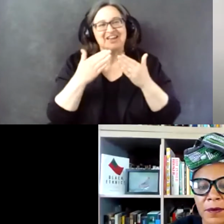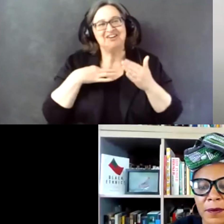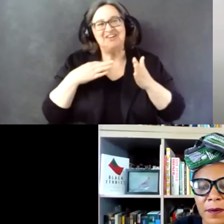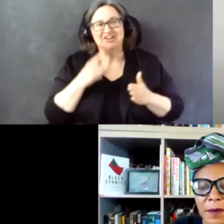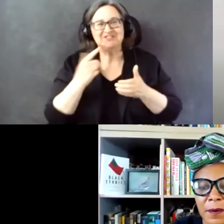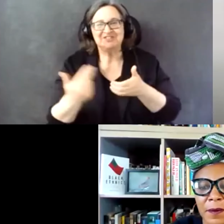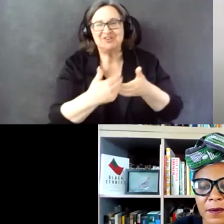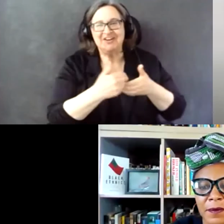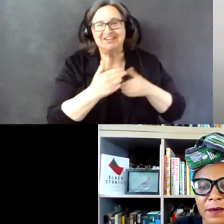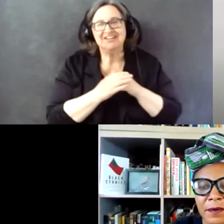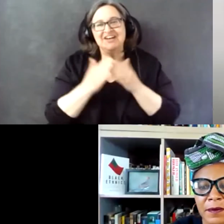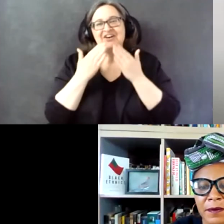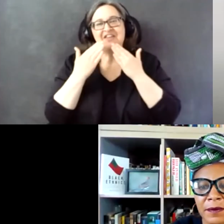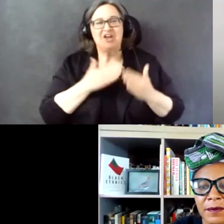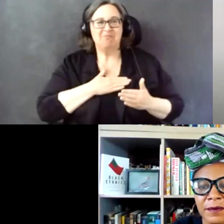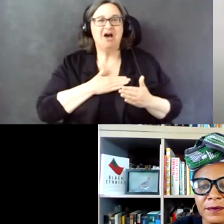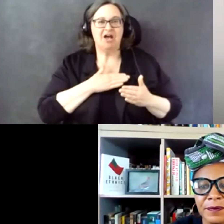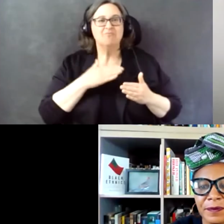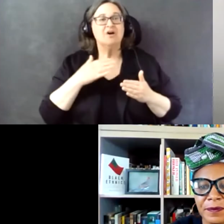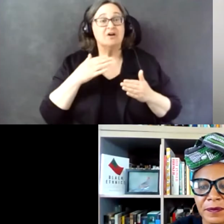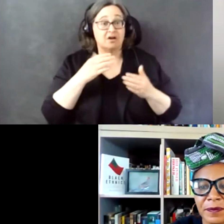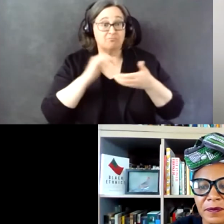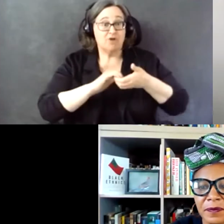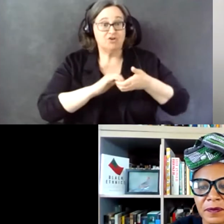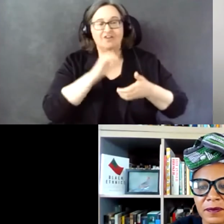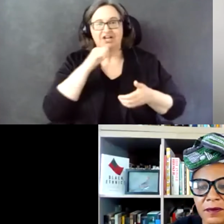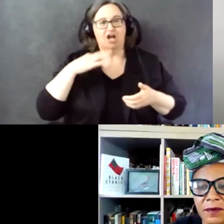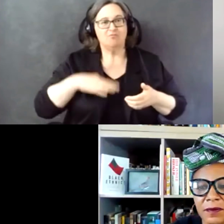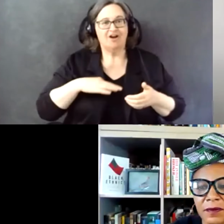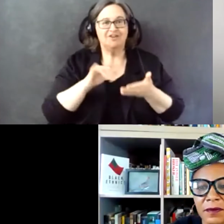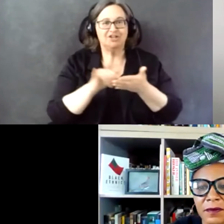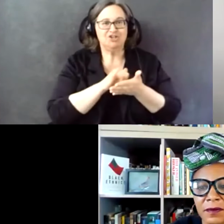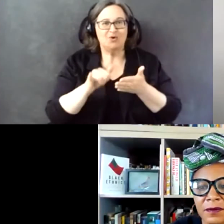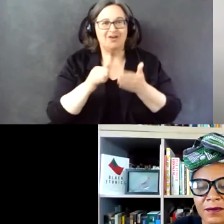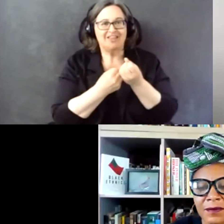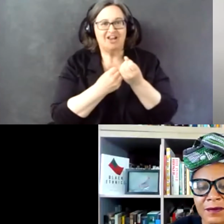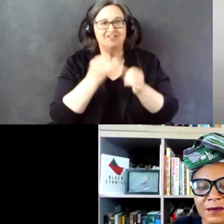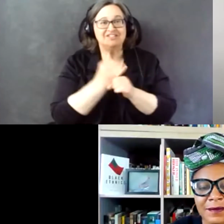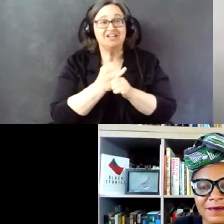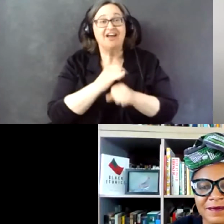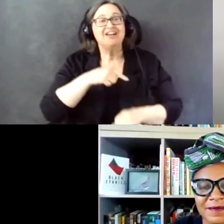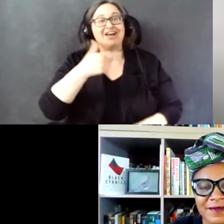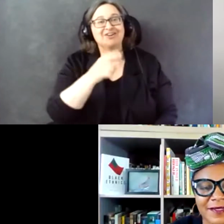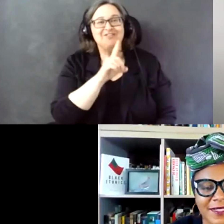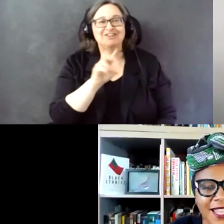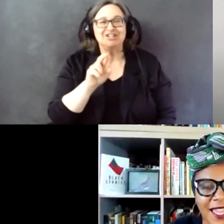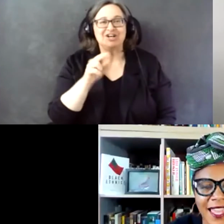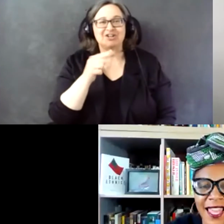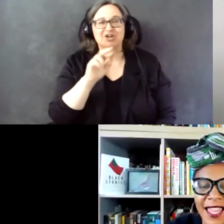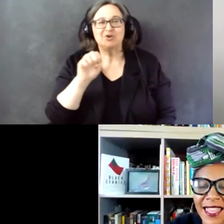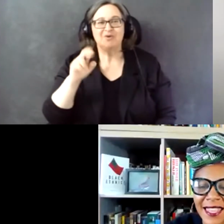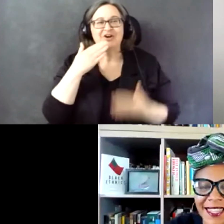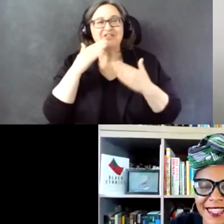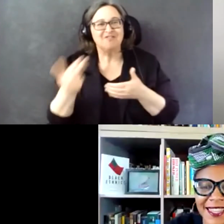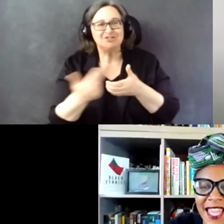joining us um thank my partner nonprofit new york and advocacy institute um and i will turn it over to dr greer thank you so much for joining us today and